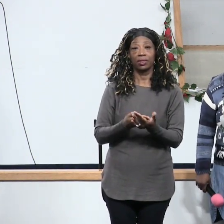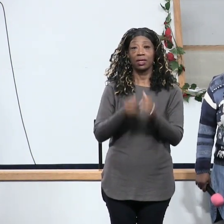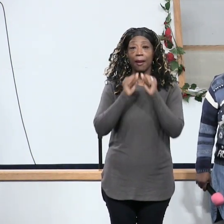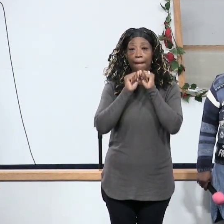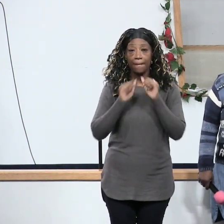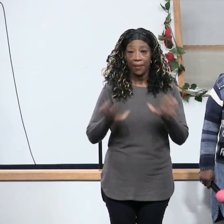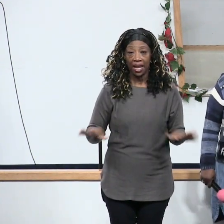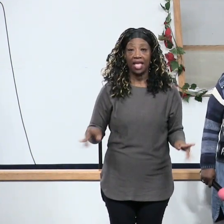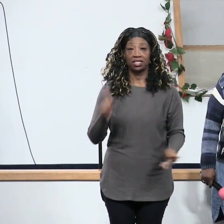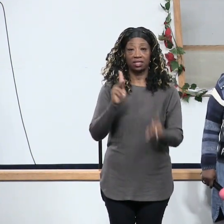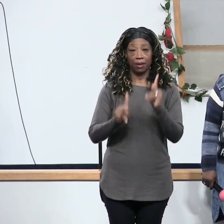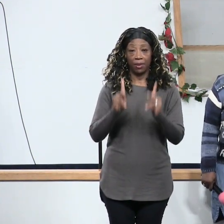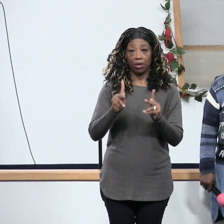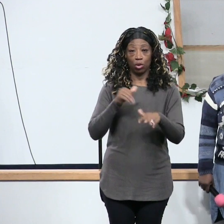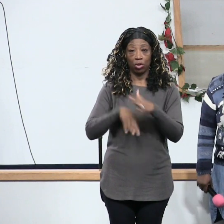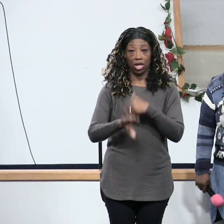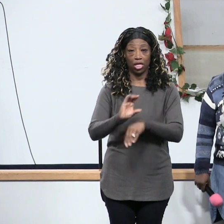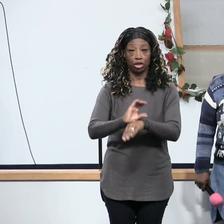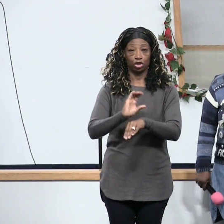These your people, dear God.